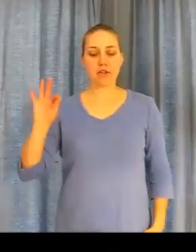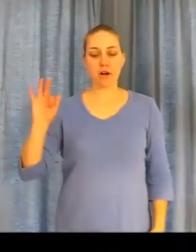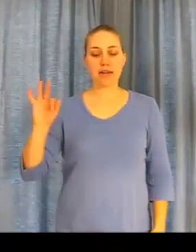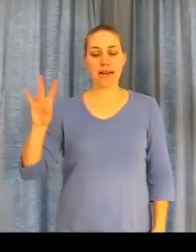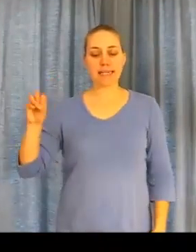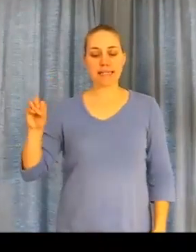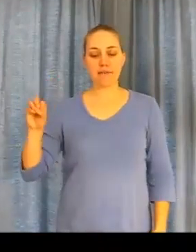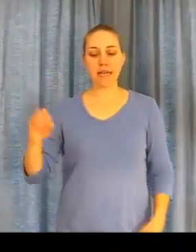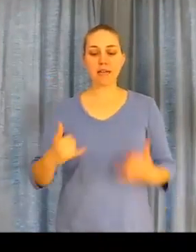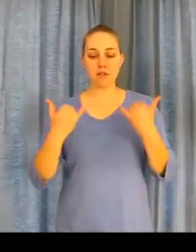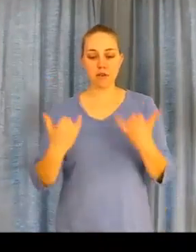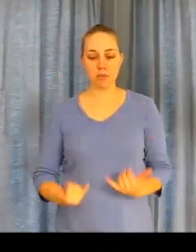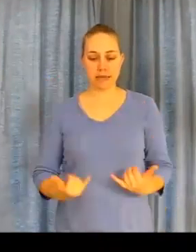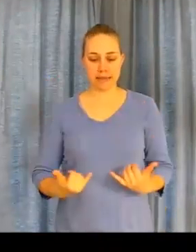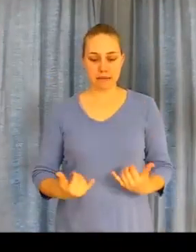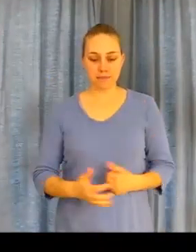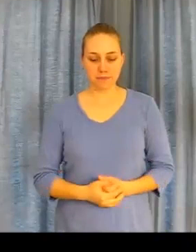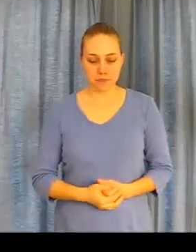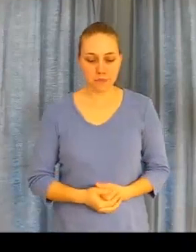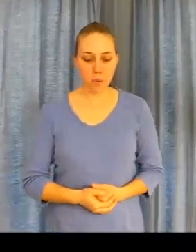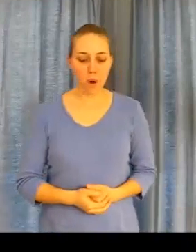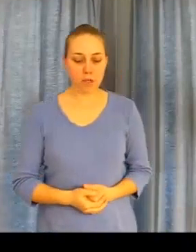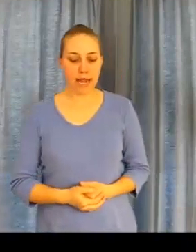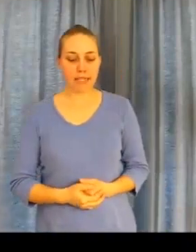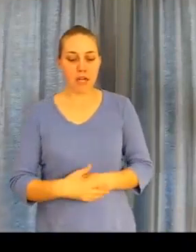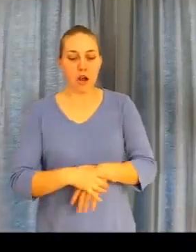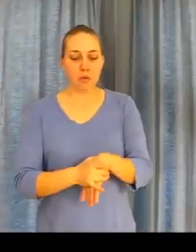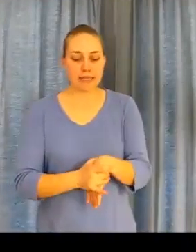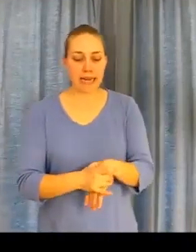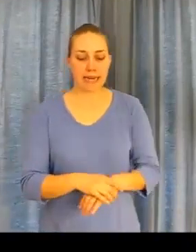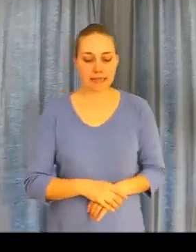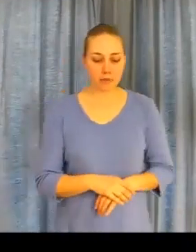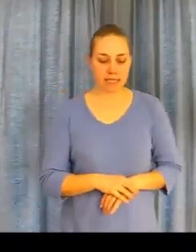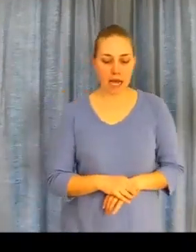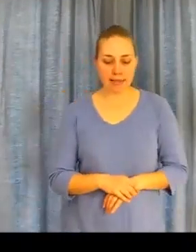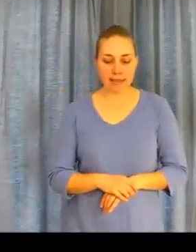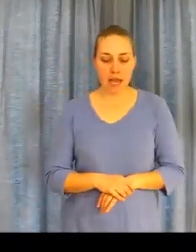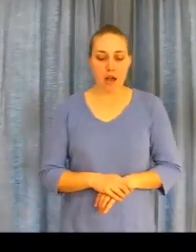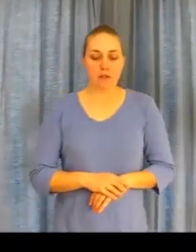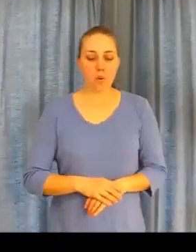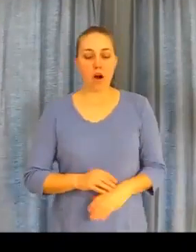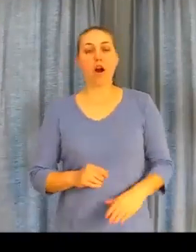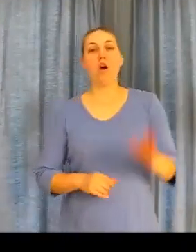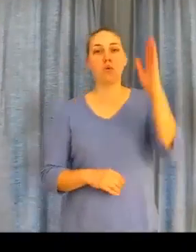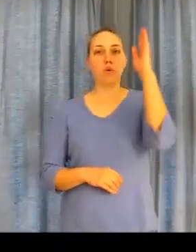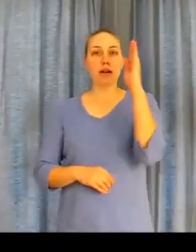circa 1970 to the present. Watergate, President Nixon resigns. For